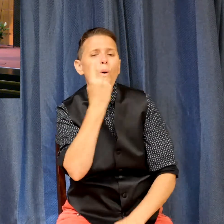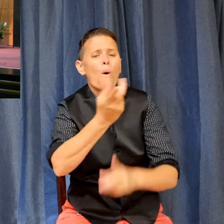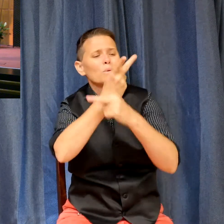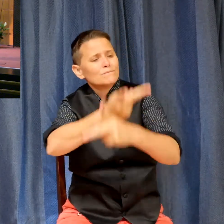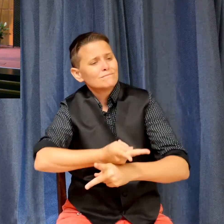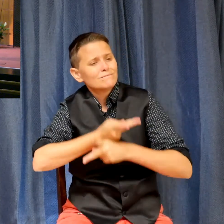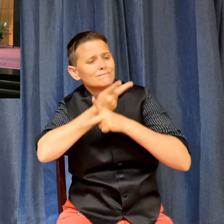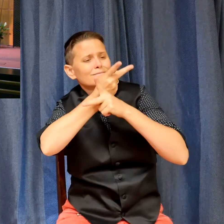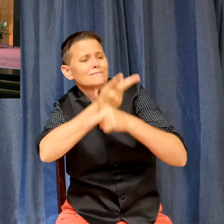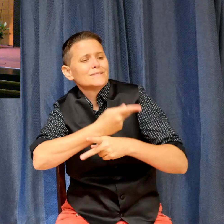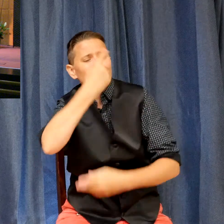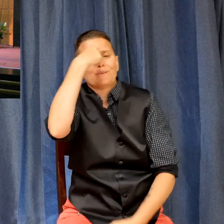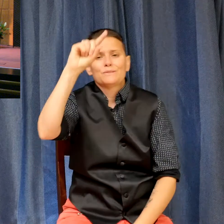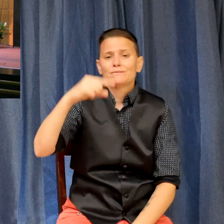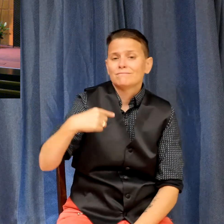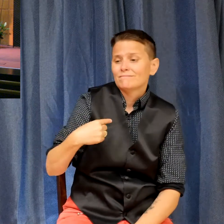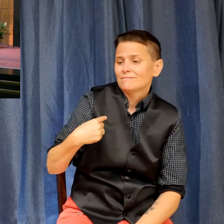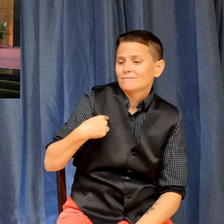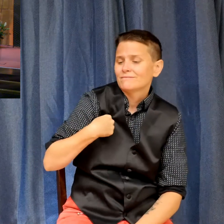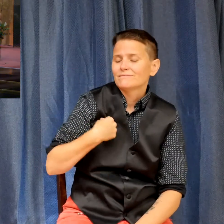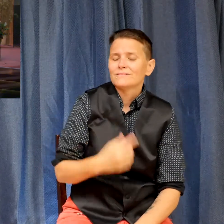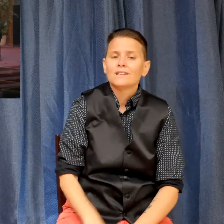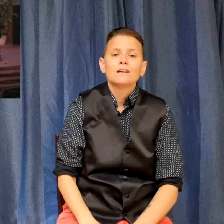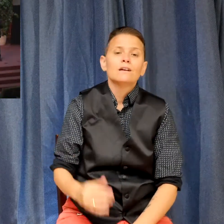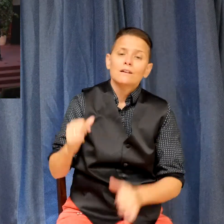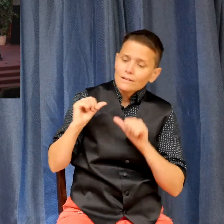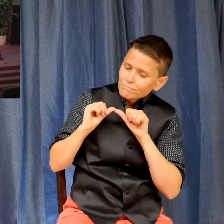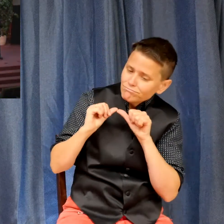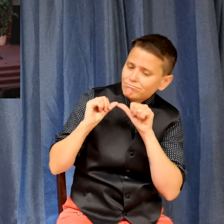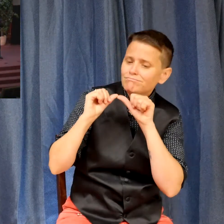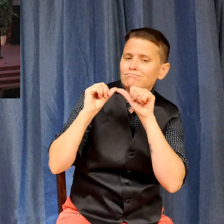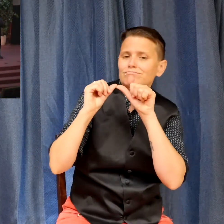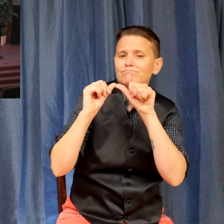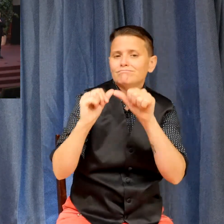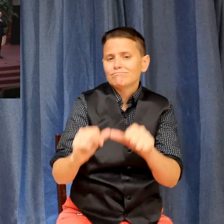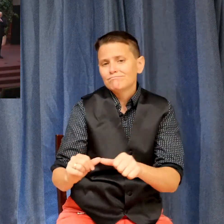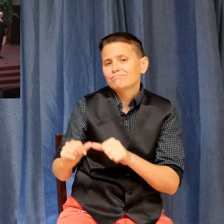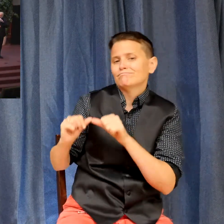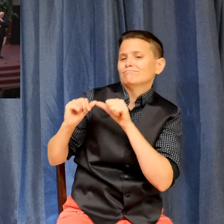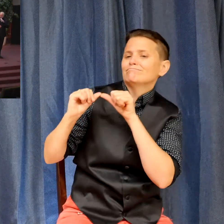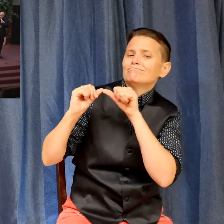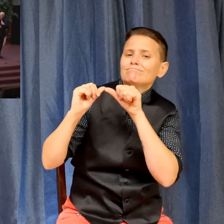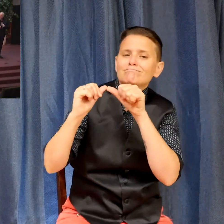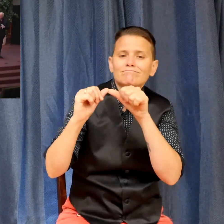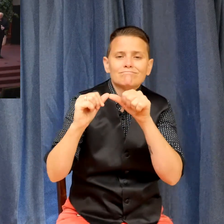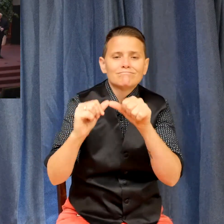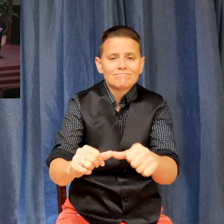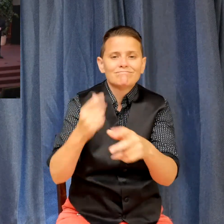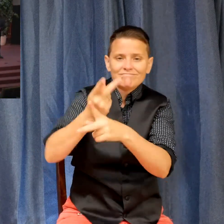looking out for me. Say it again, you keep on. You keep on